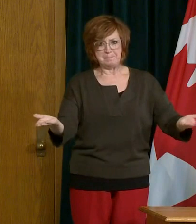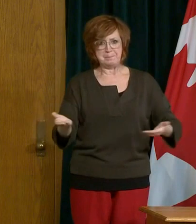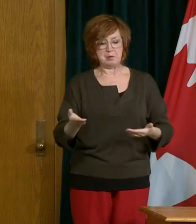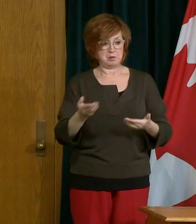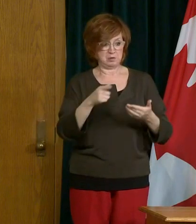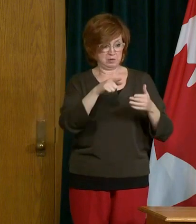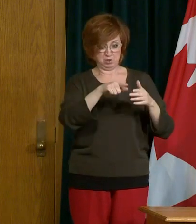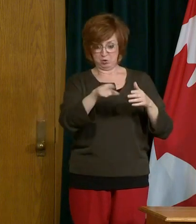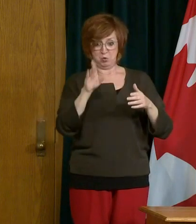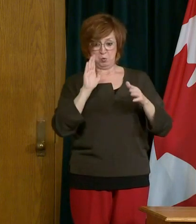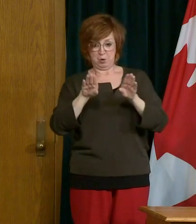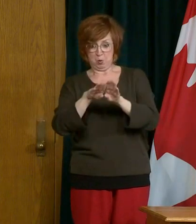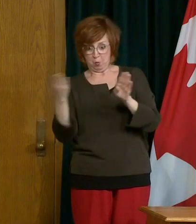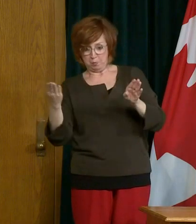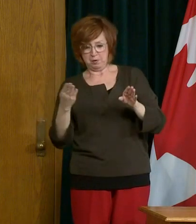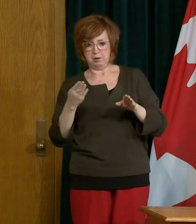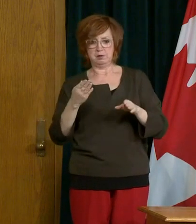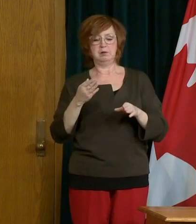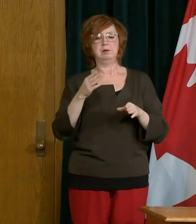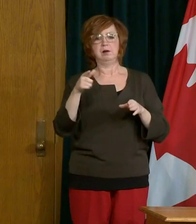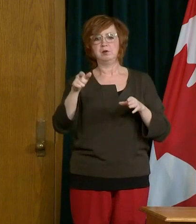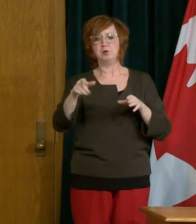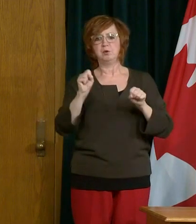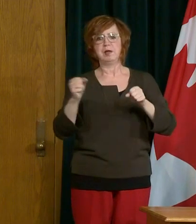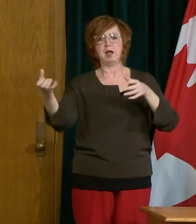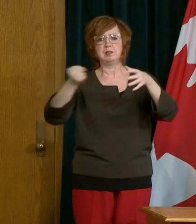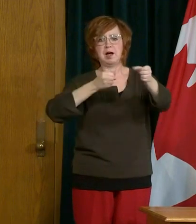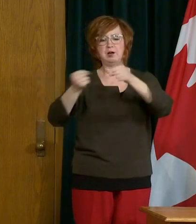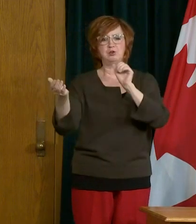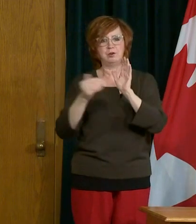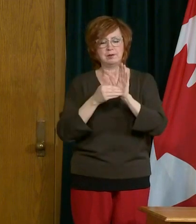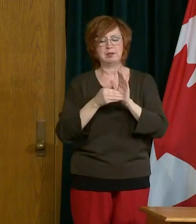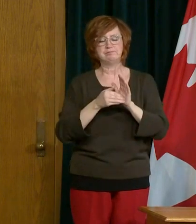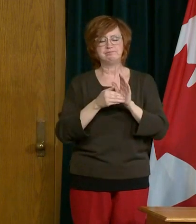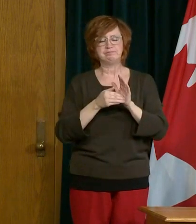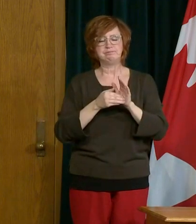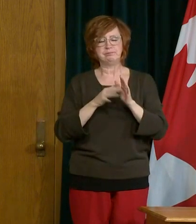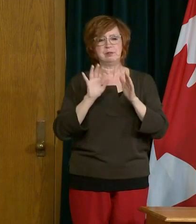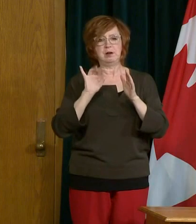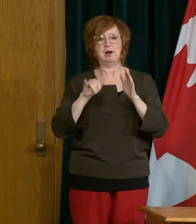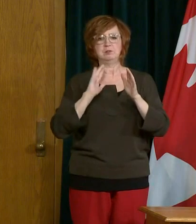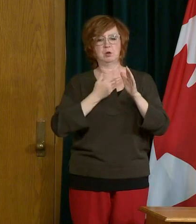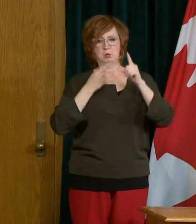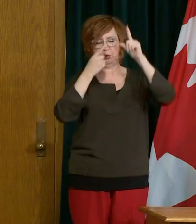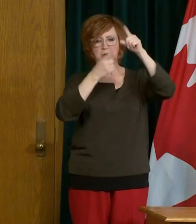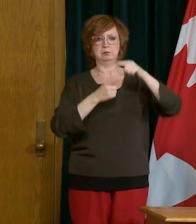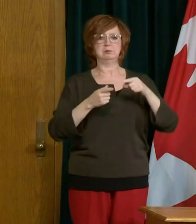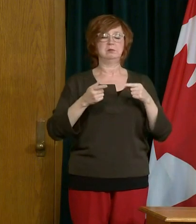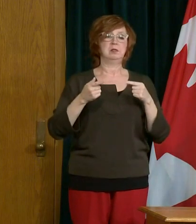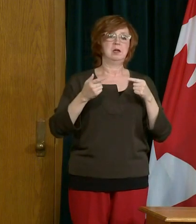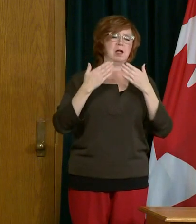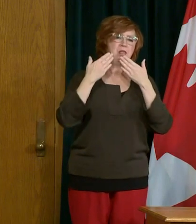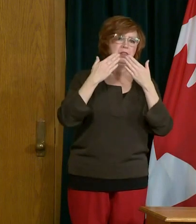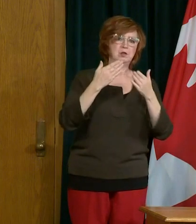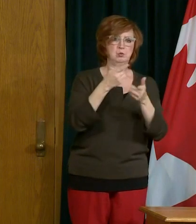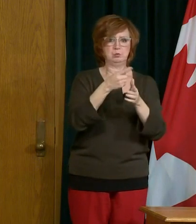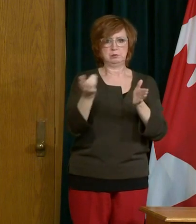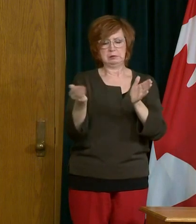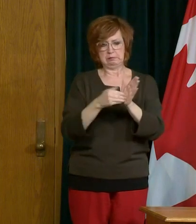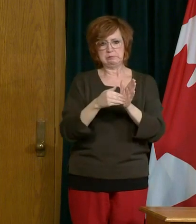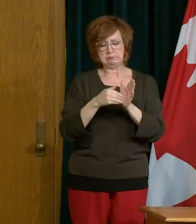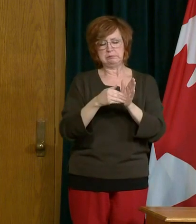reopen. So with that, I just want to say thank you once again to everyone in this province for what you are doing to reduce the